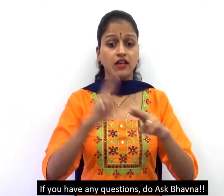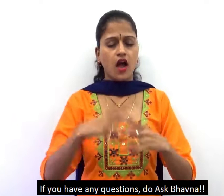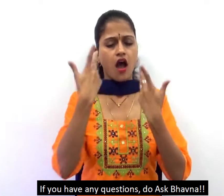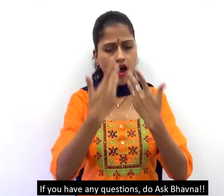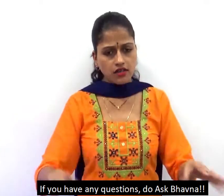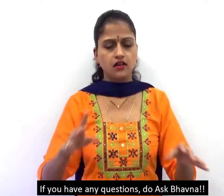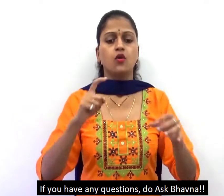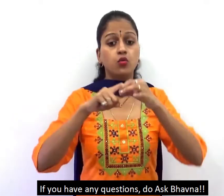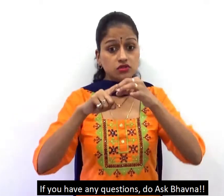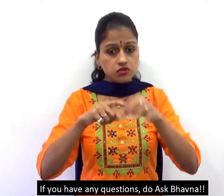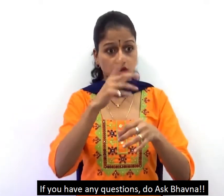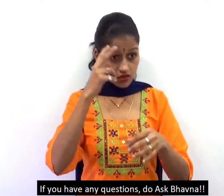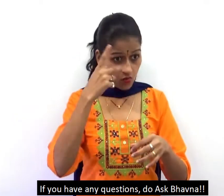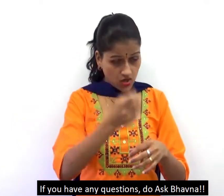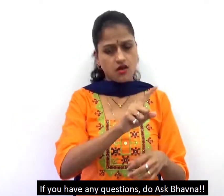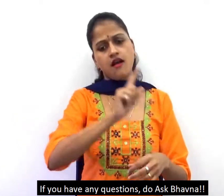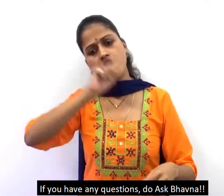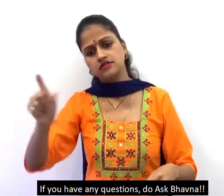if you have any questions do ask bhavana